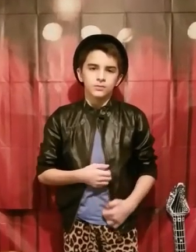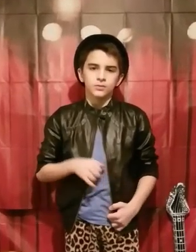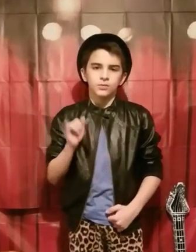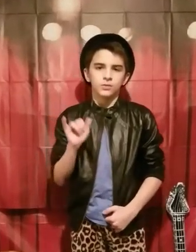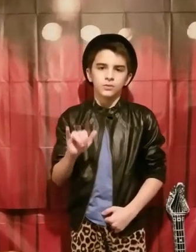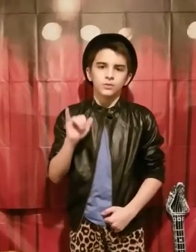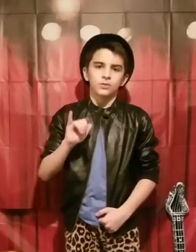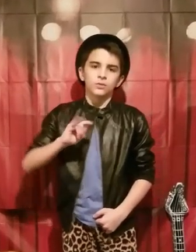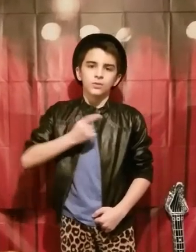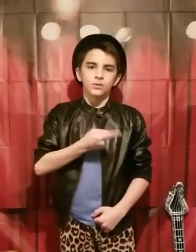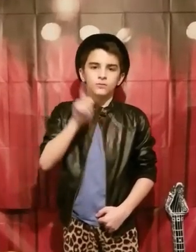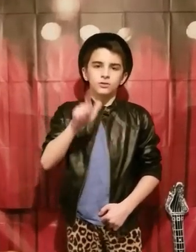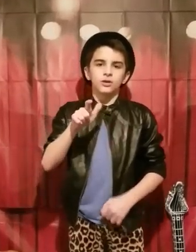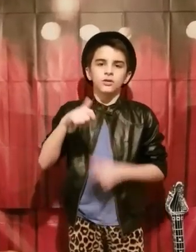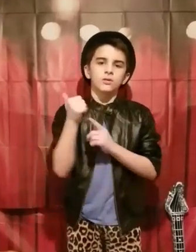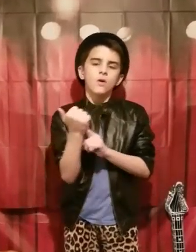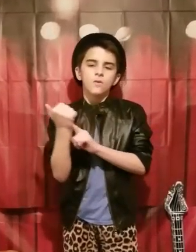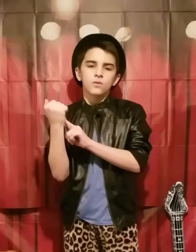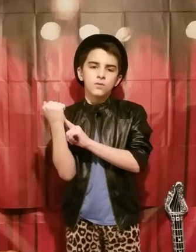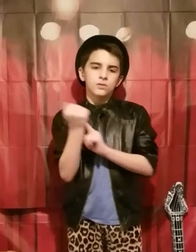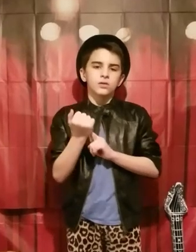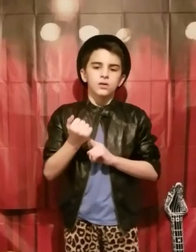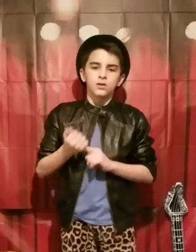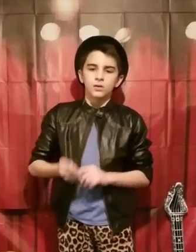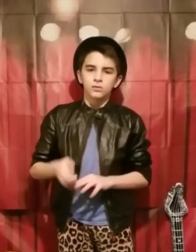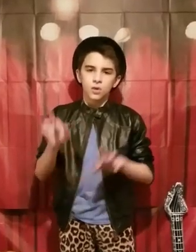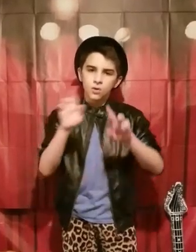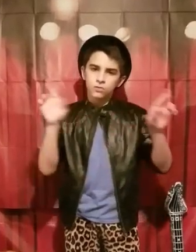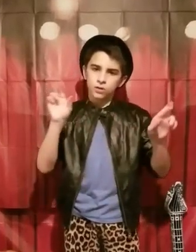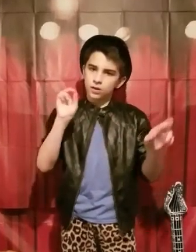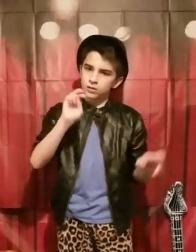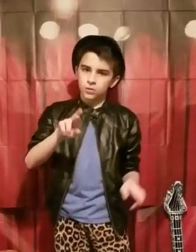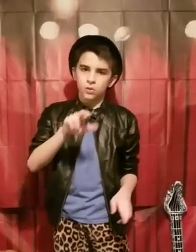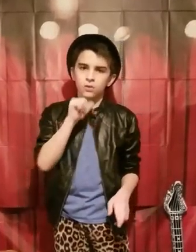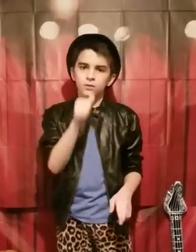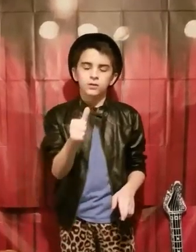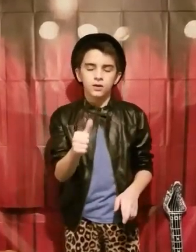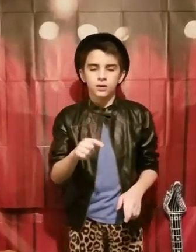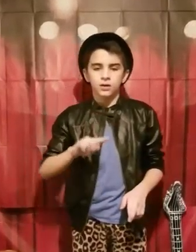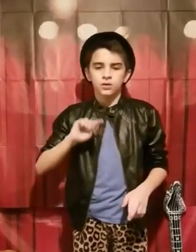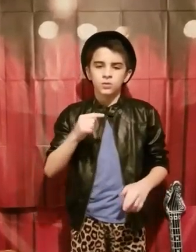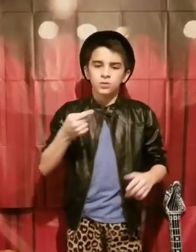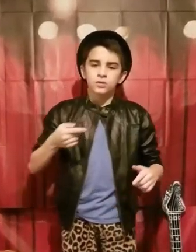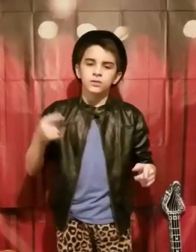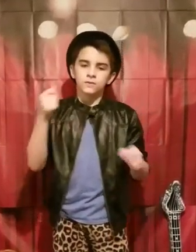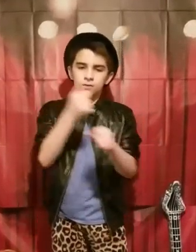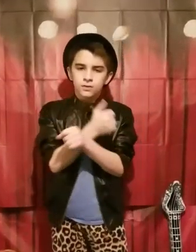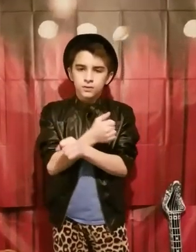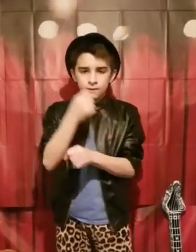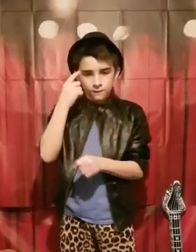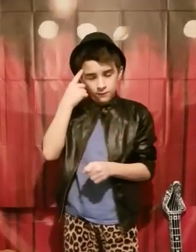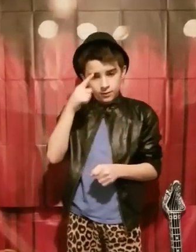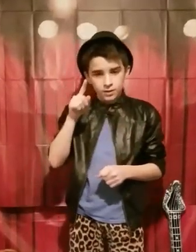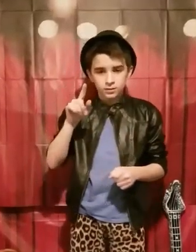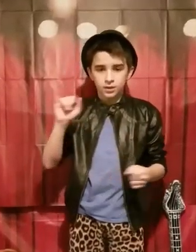we gotta hold on Ready or not You live for the fight And I